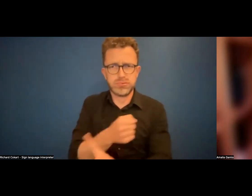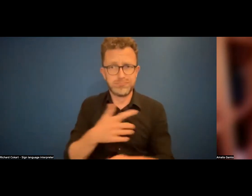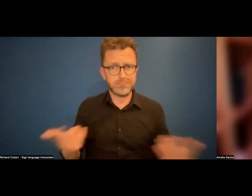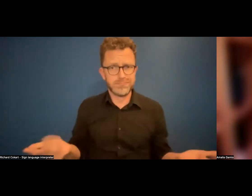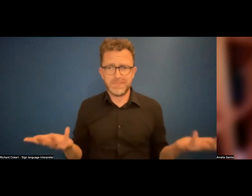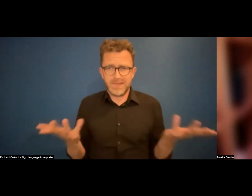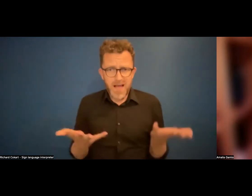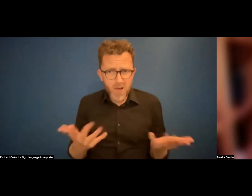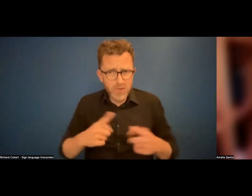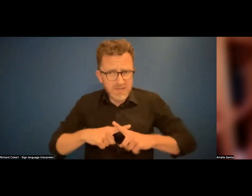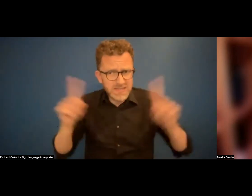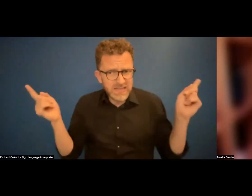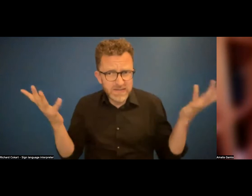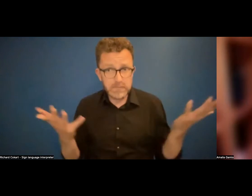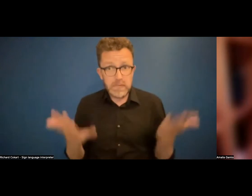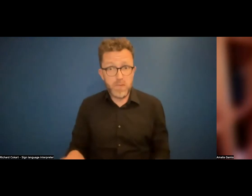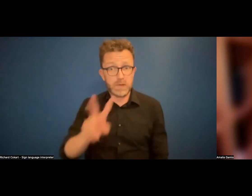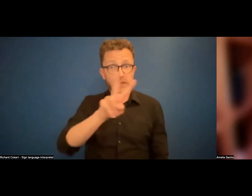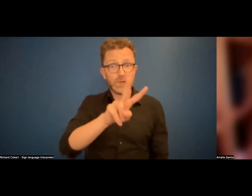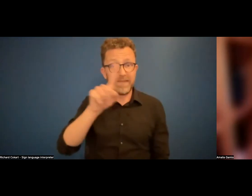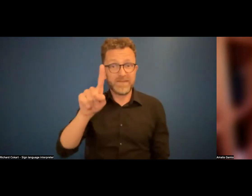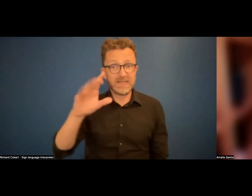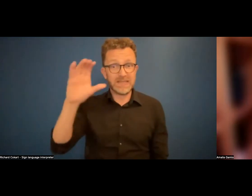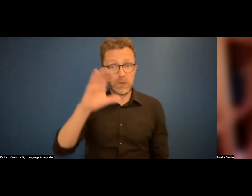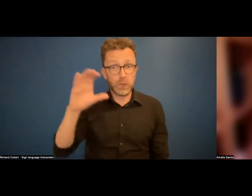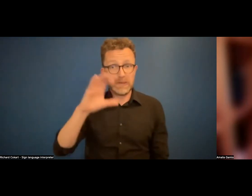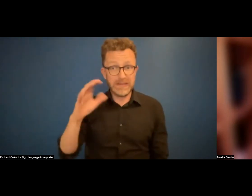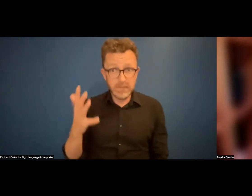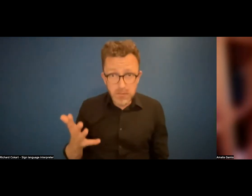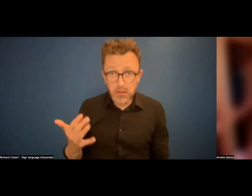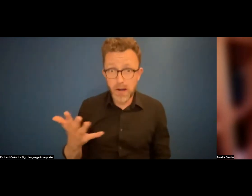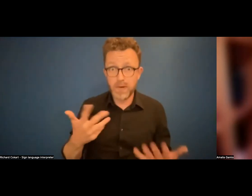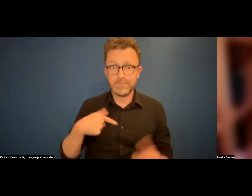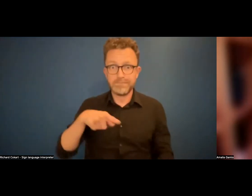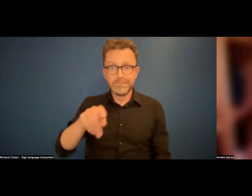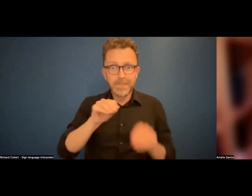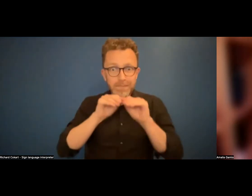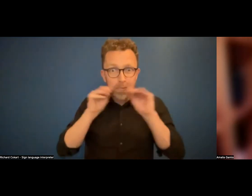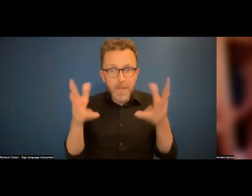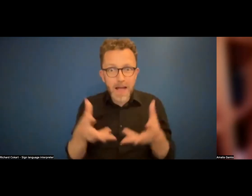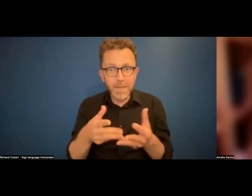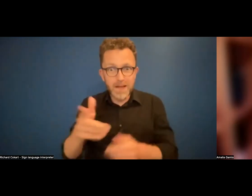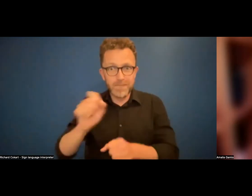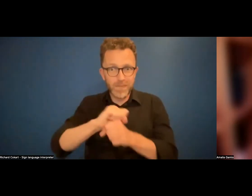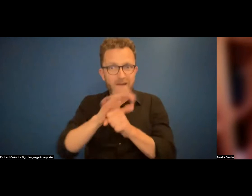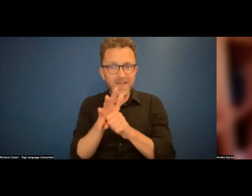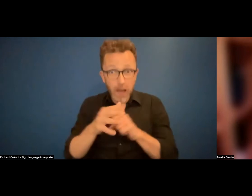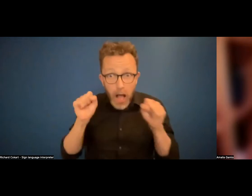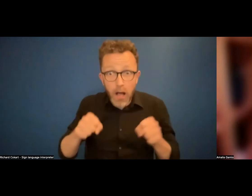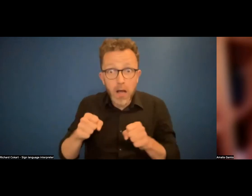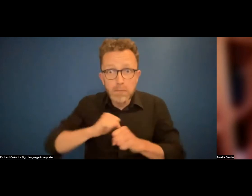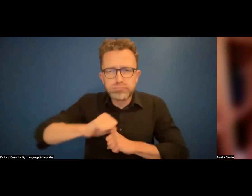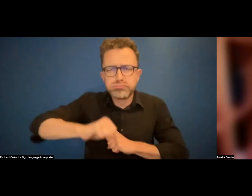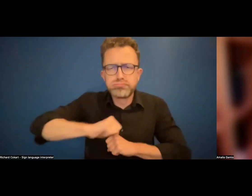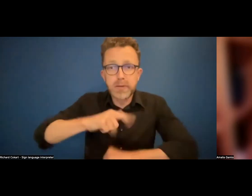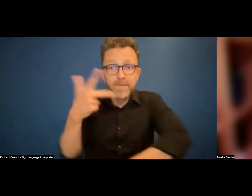respect, protect, and fulfill the rights of persons with disabilities, denying them the right to equality before the law,